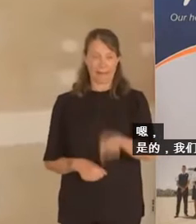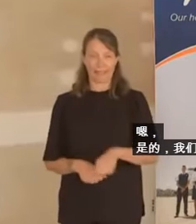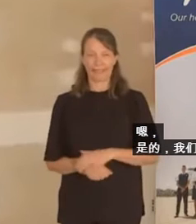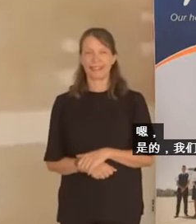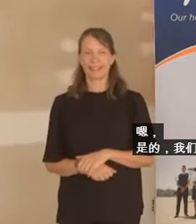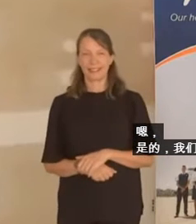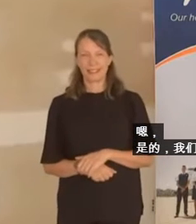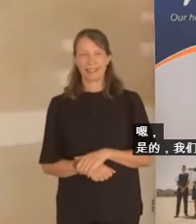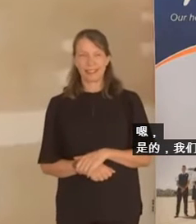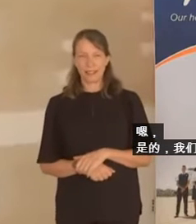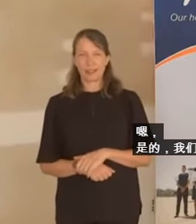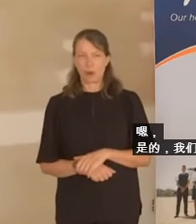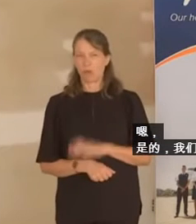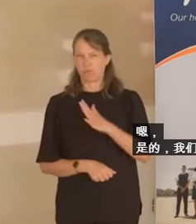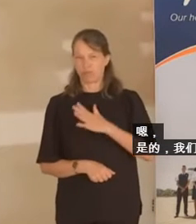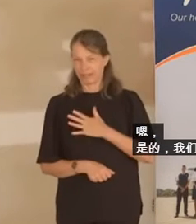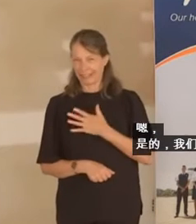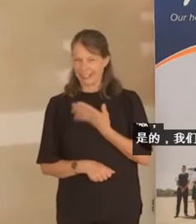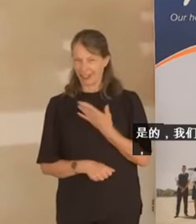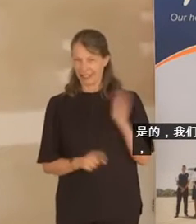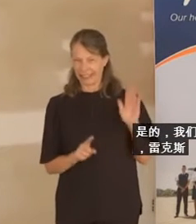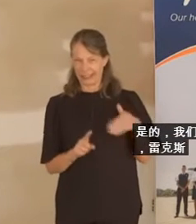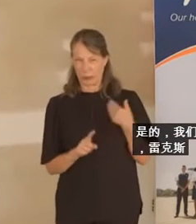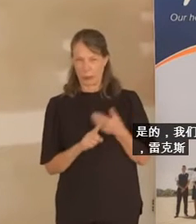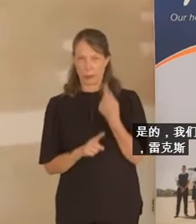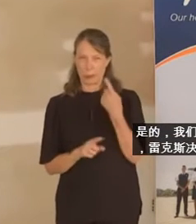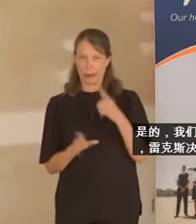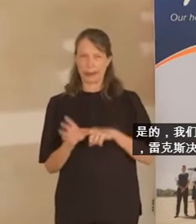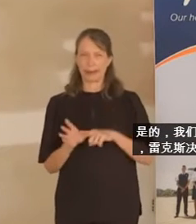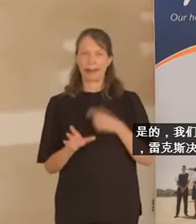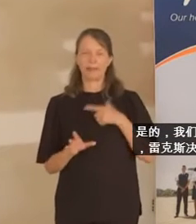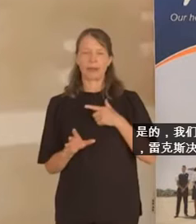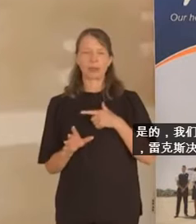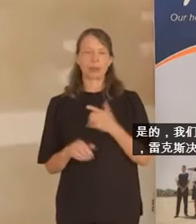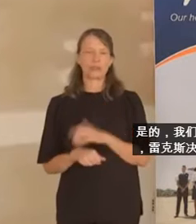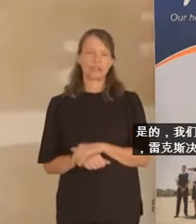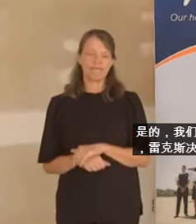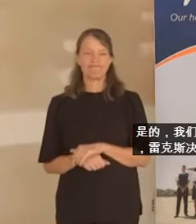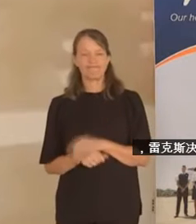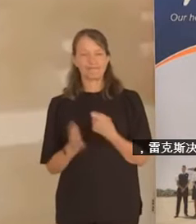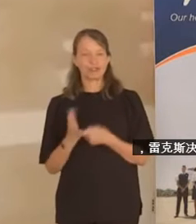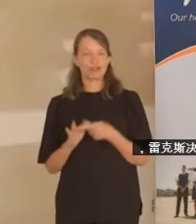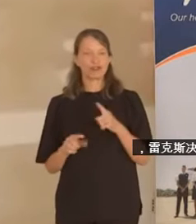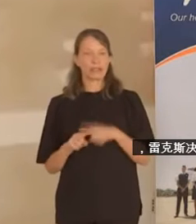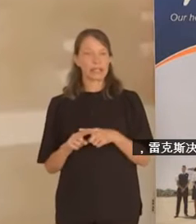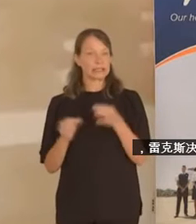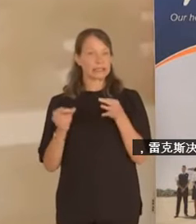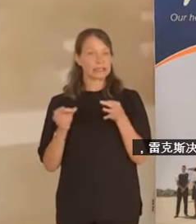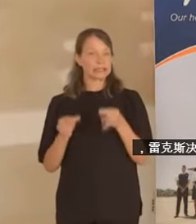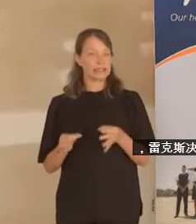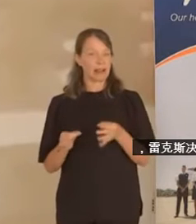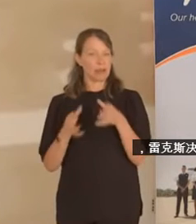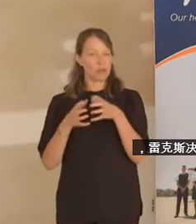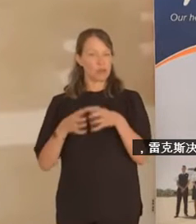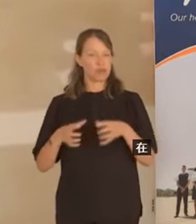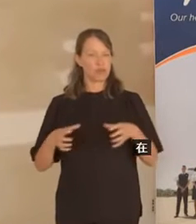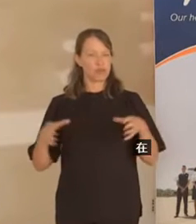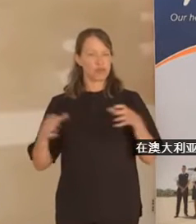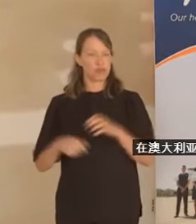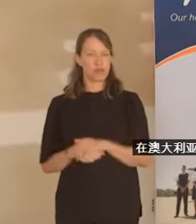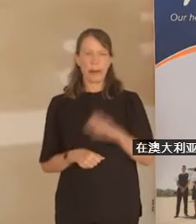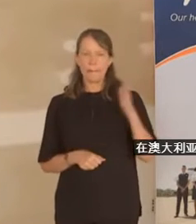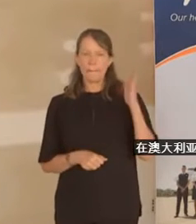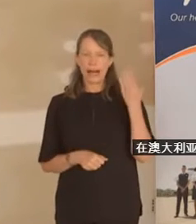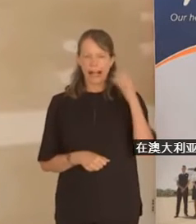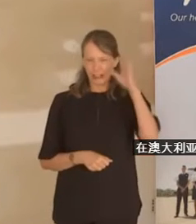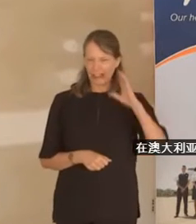Yes, well, look, we've had an extraordinary 12 months where Rex decided to expand its operations, which are traditionally